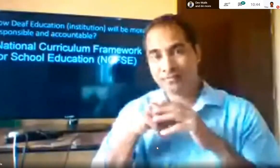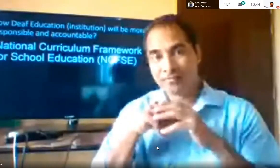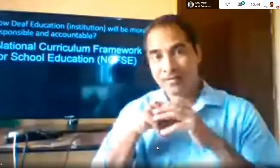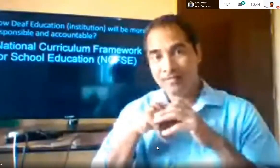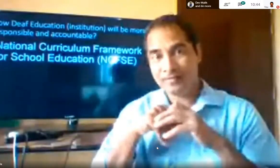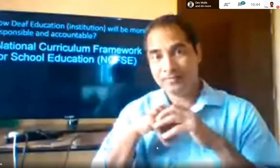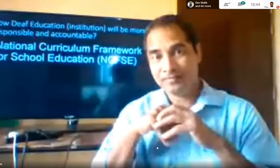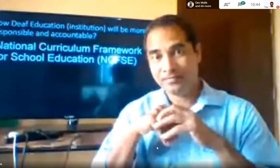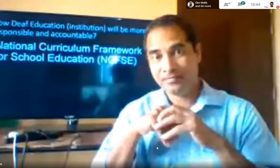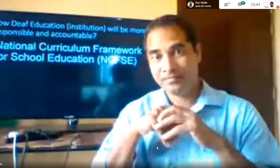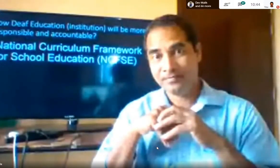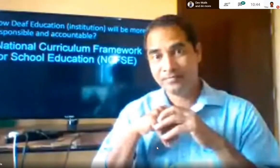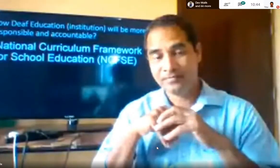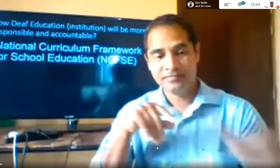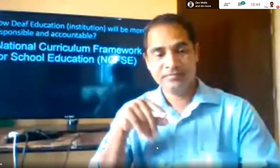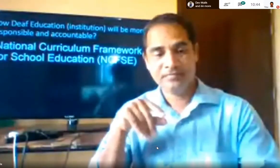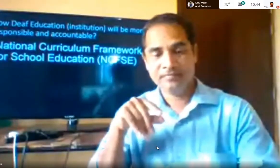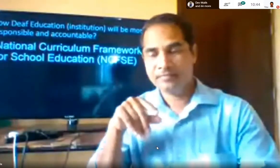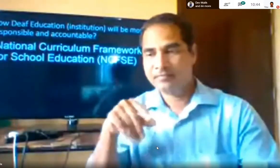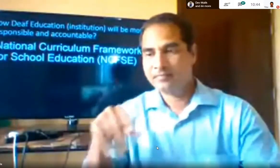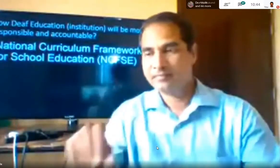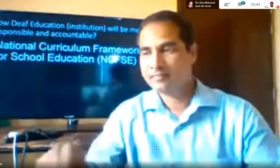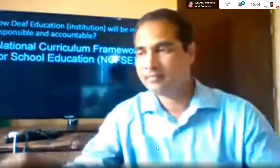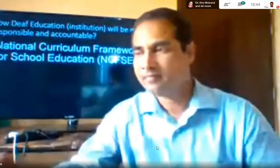NCF will be providing this.